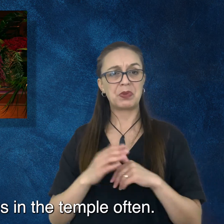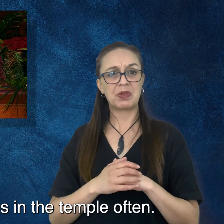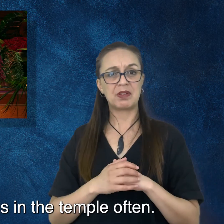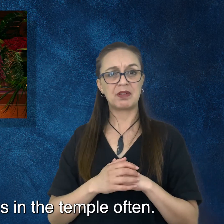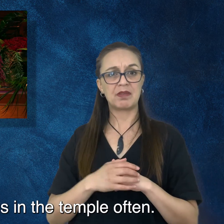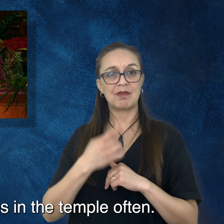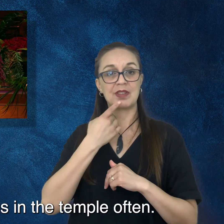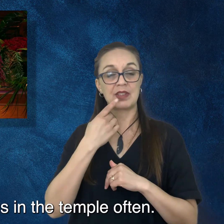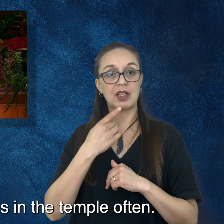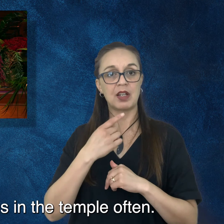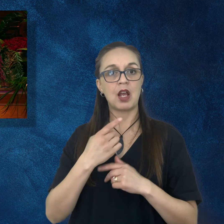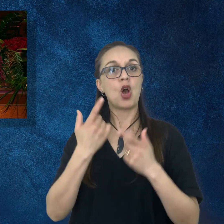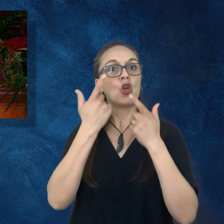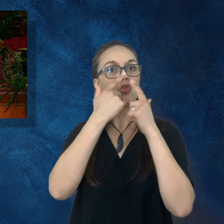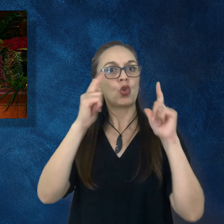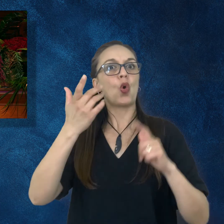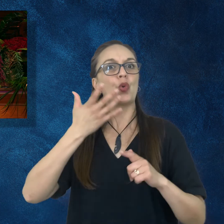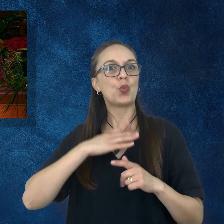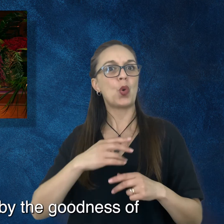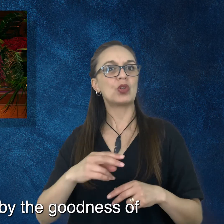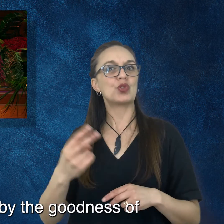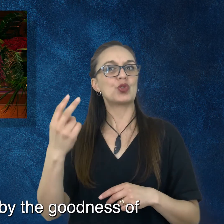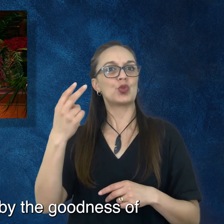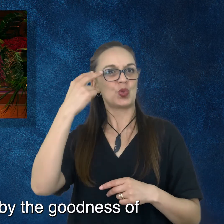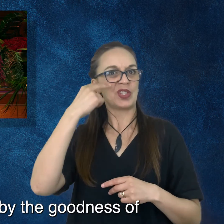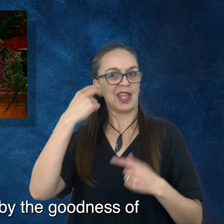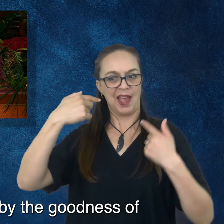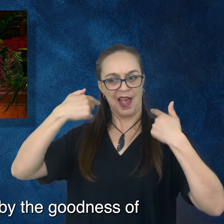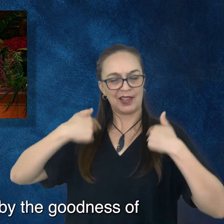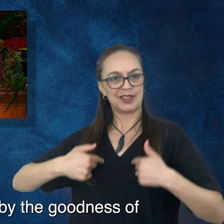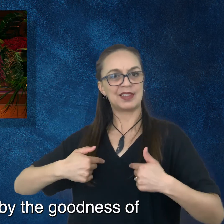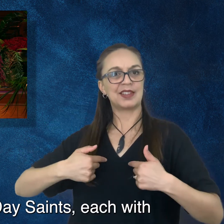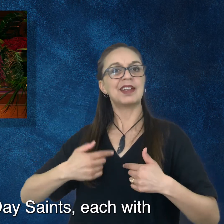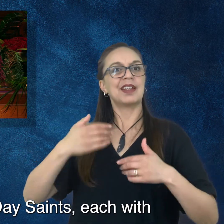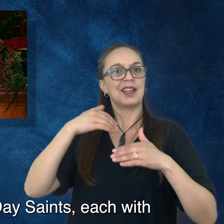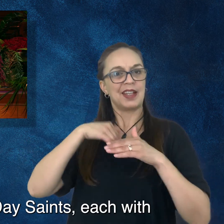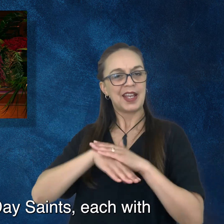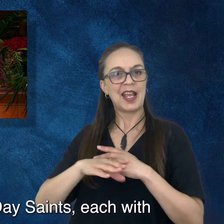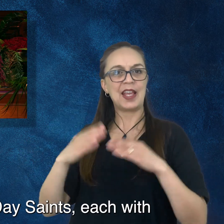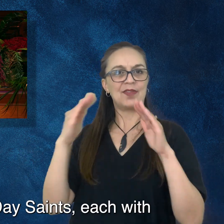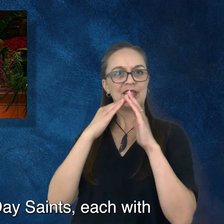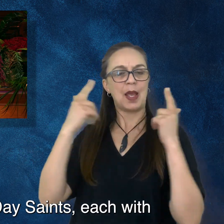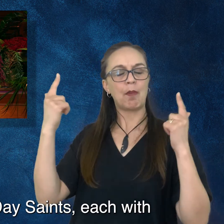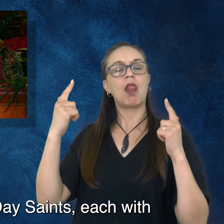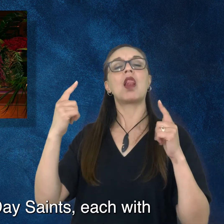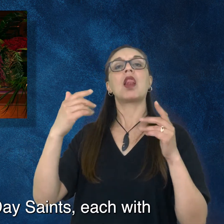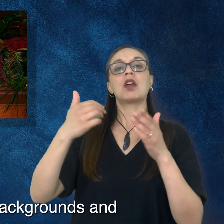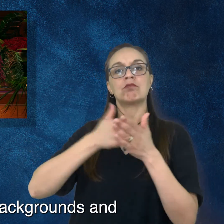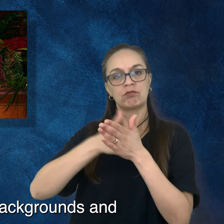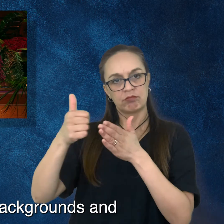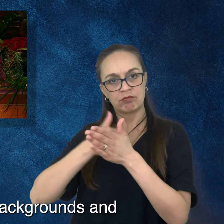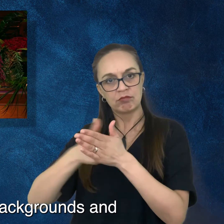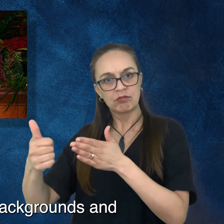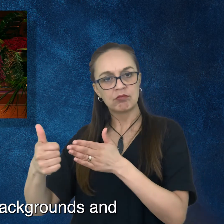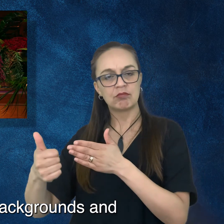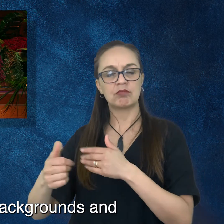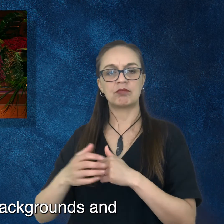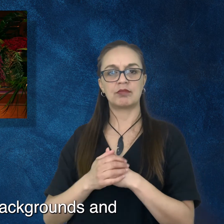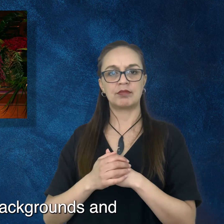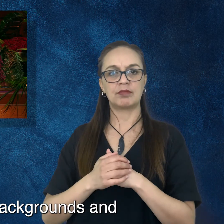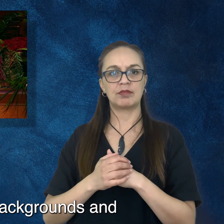to see us in the temple often. I'm inspired by the goodness of these Latter-day Saints, each with diverse